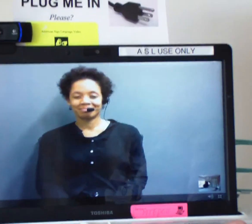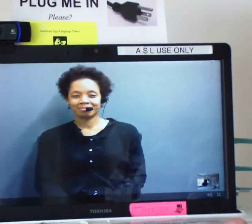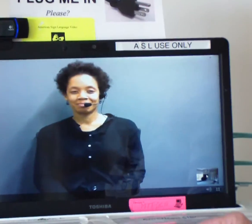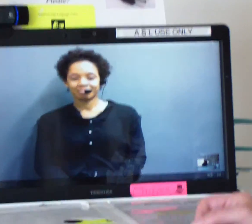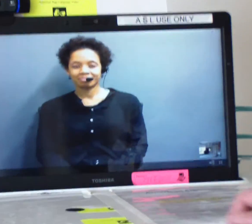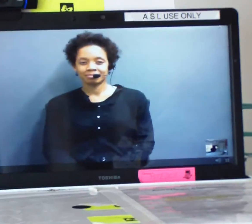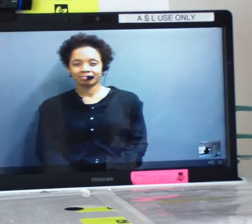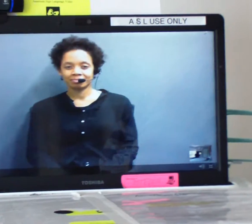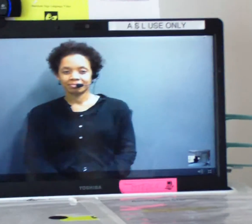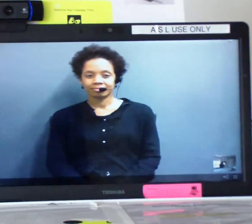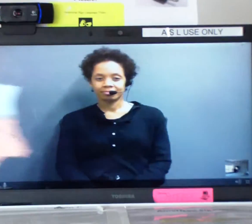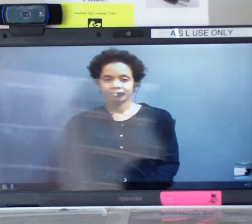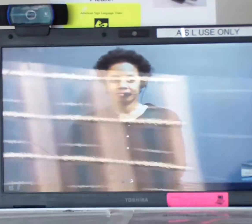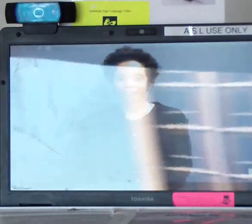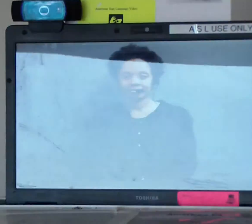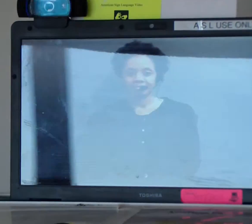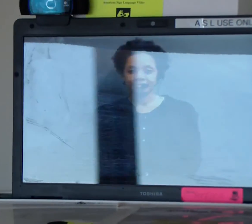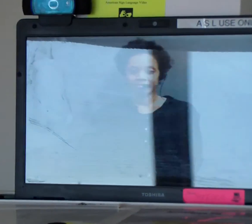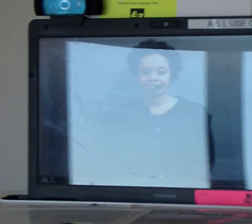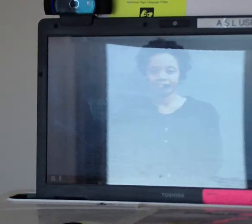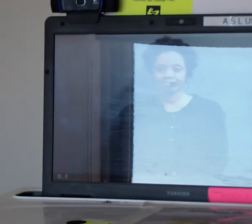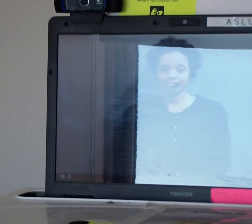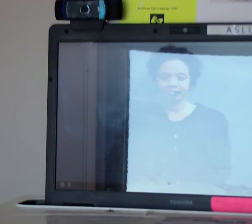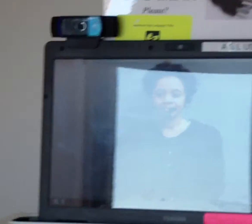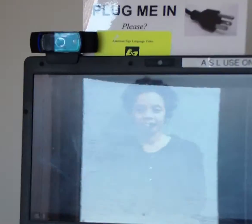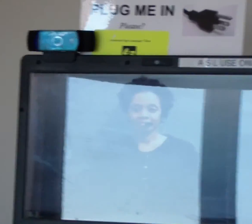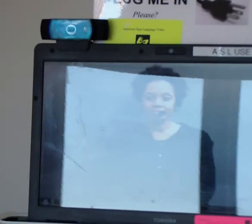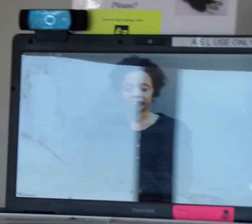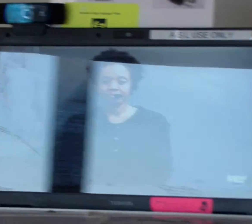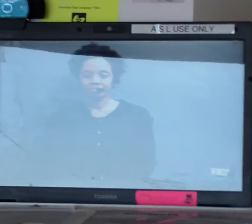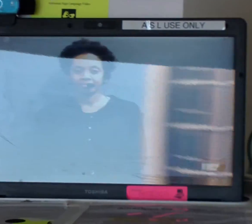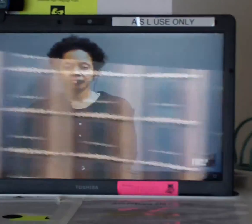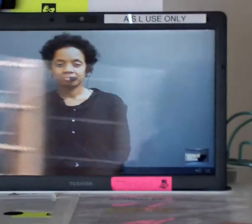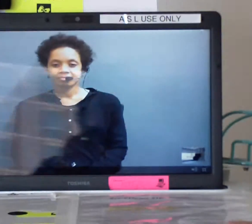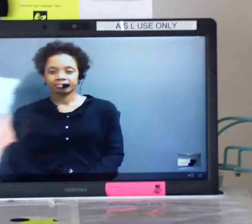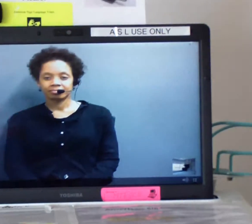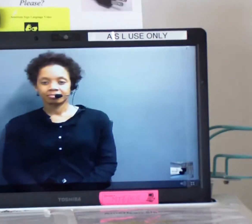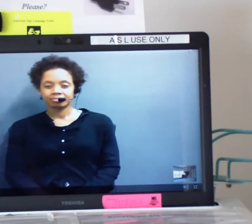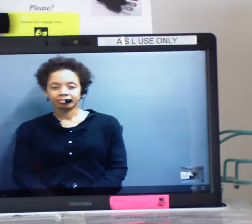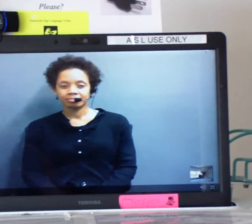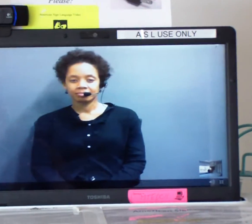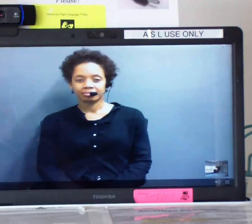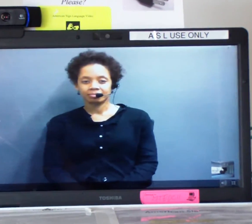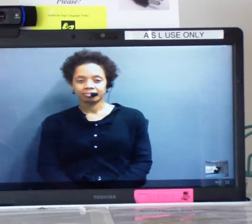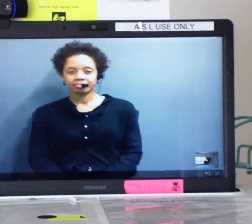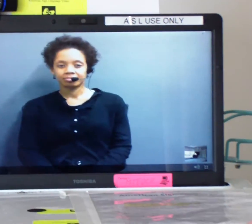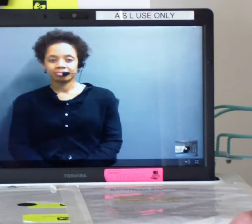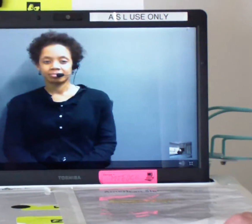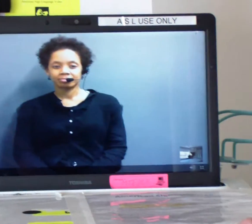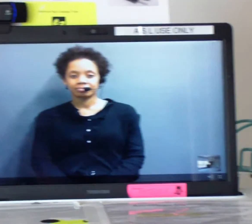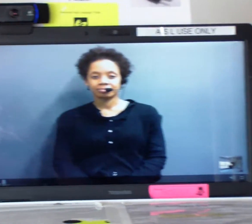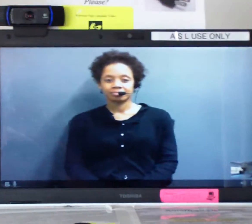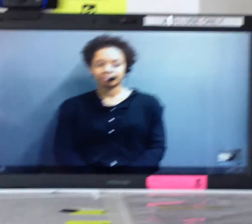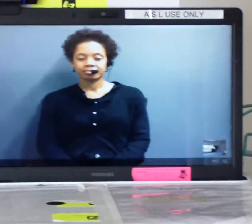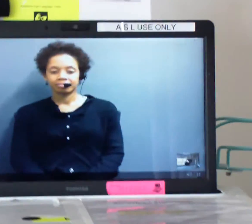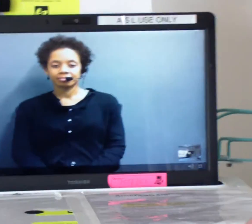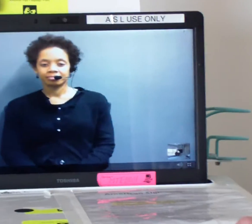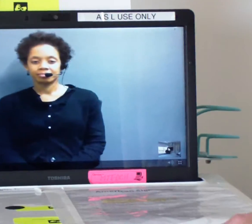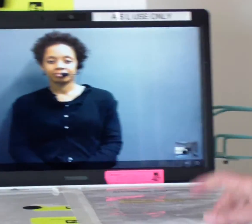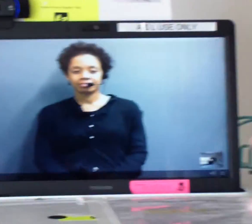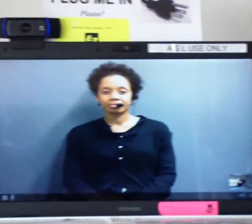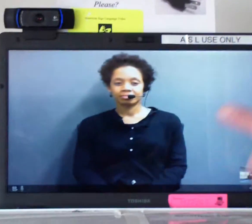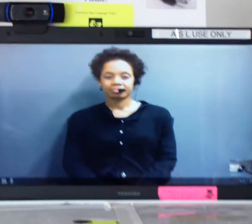to the patient. The patient will not be looking at you, the patient will be looking at the interpreter on the screen. So it might seem a little awkward,